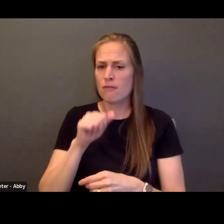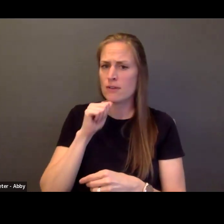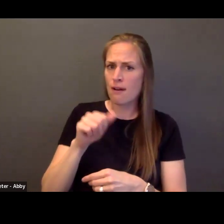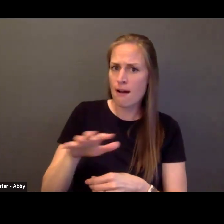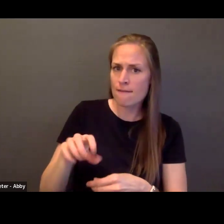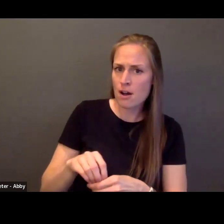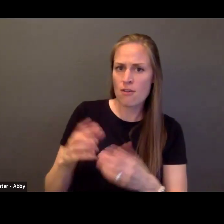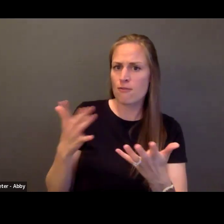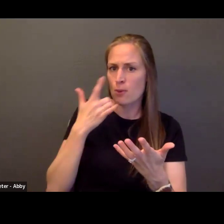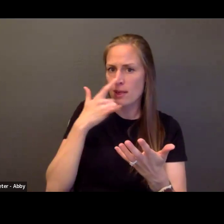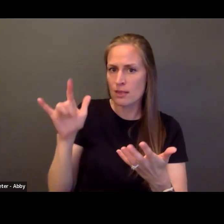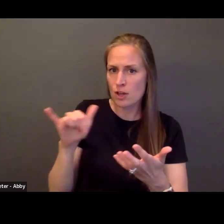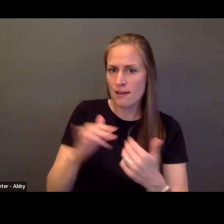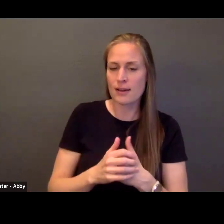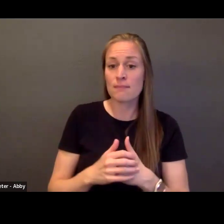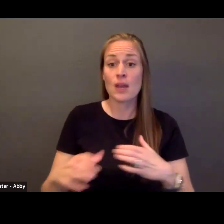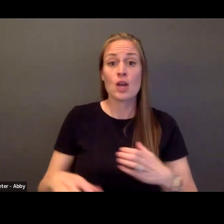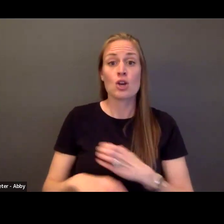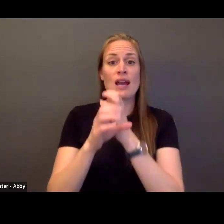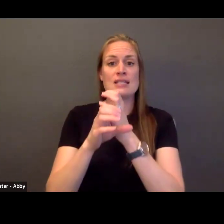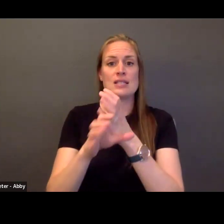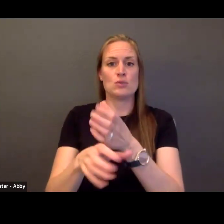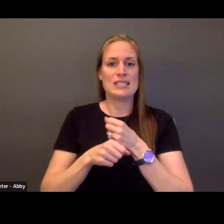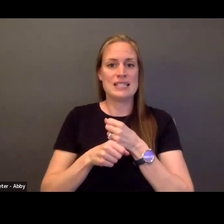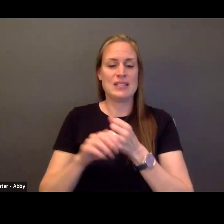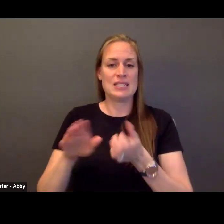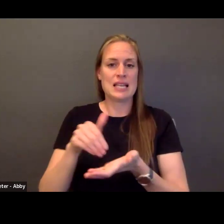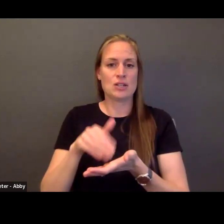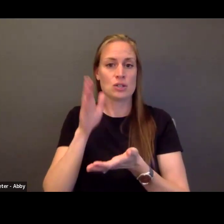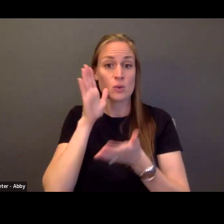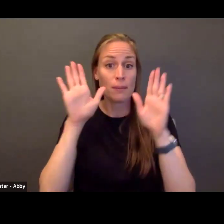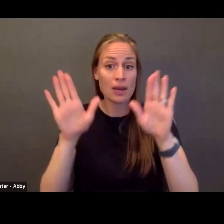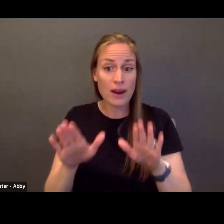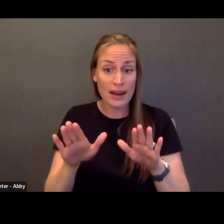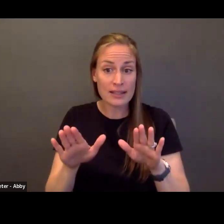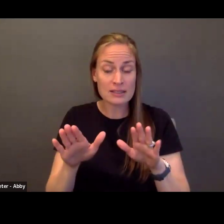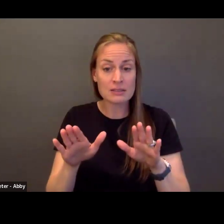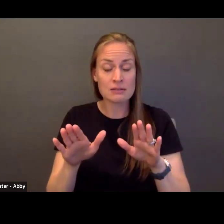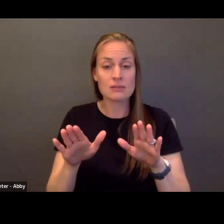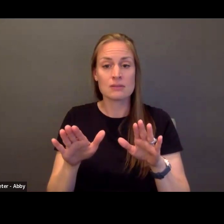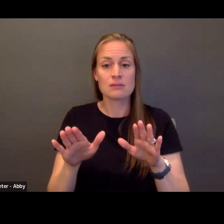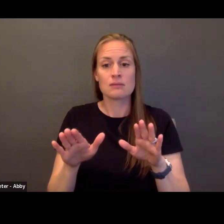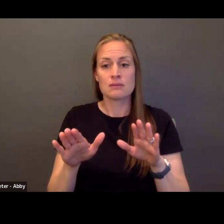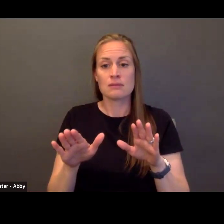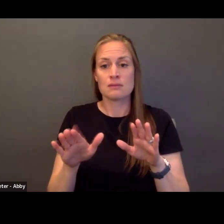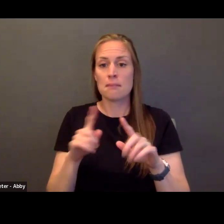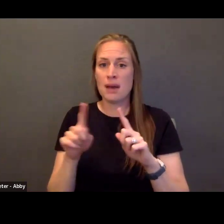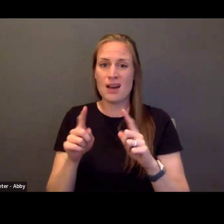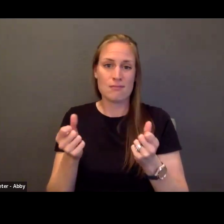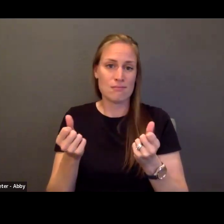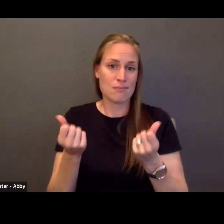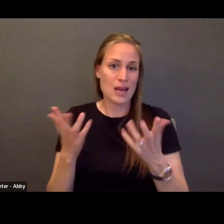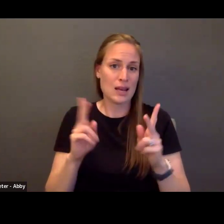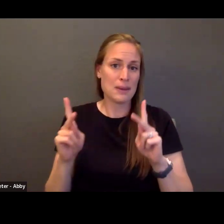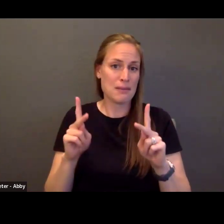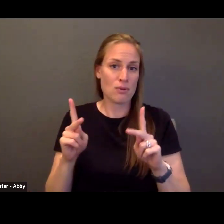Crisis receiving centers will be great for a good number of people, but they won't be able to care